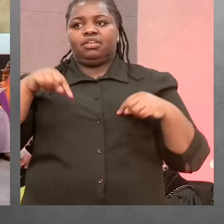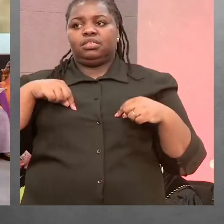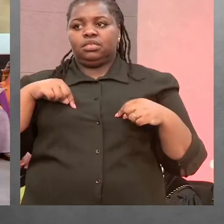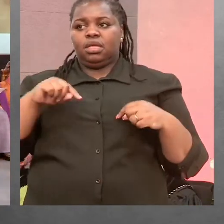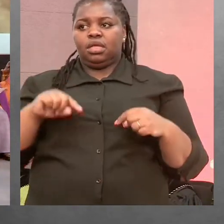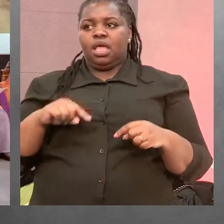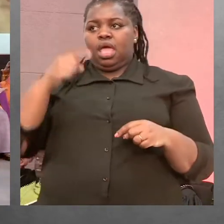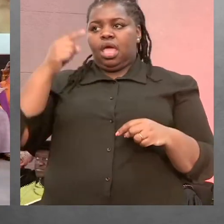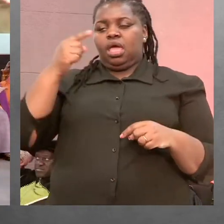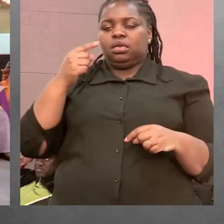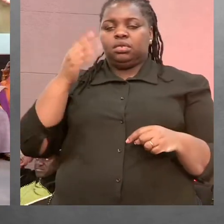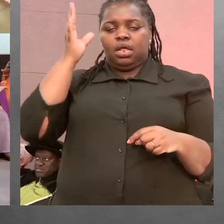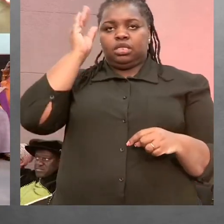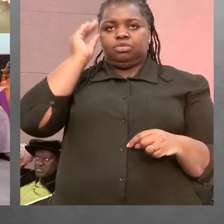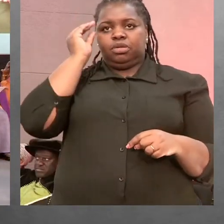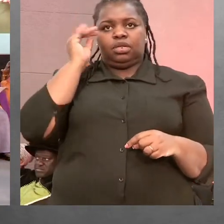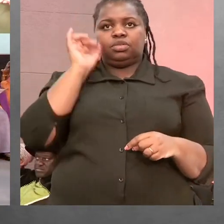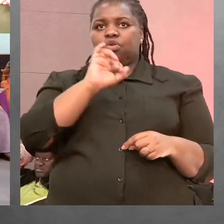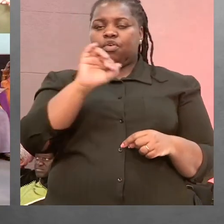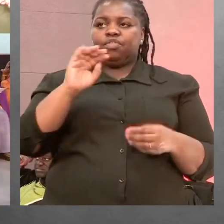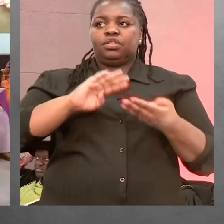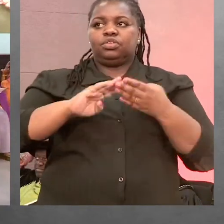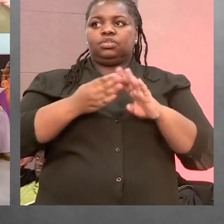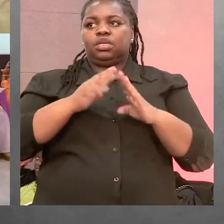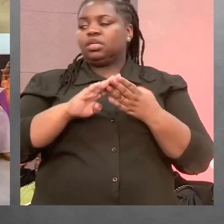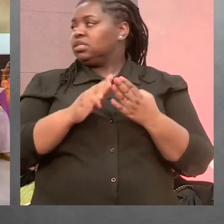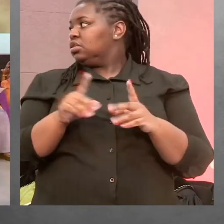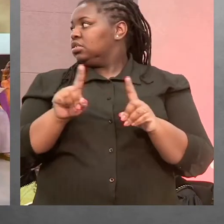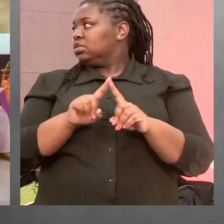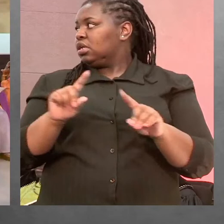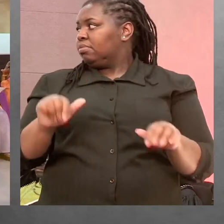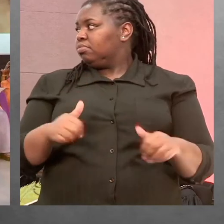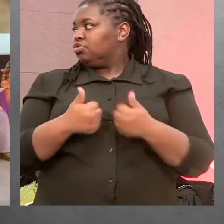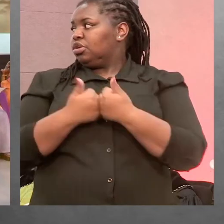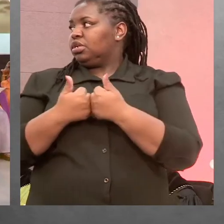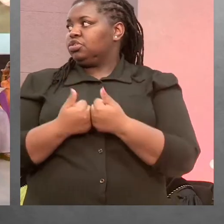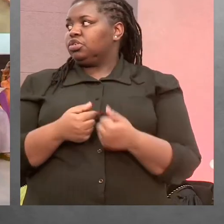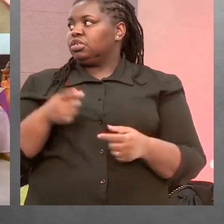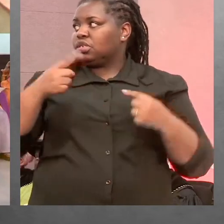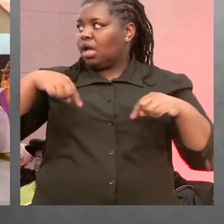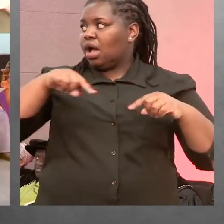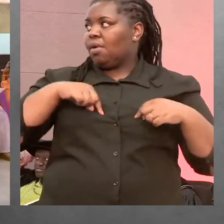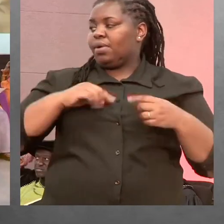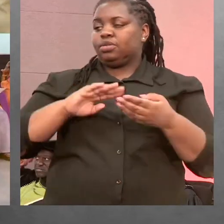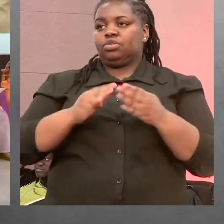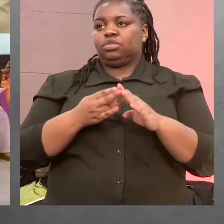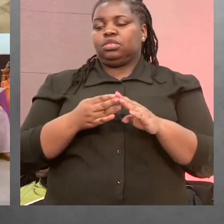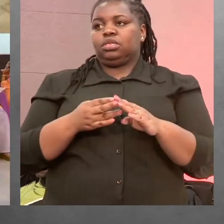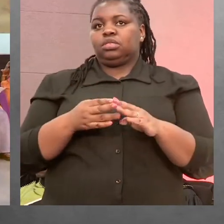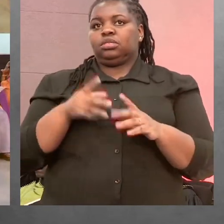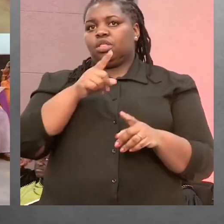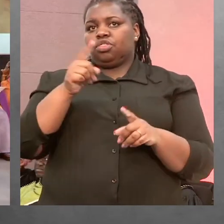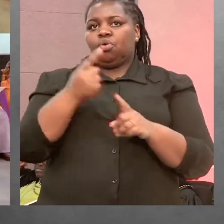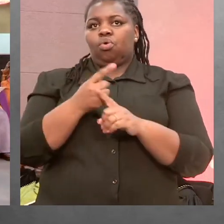first-hand experience of societal ills and challenges our societies and communities